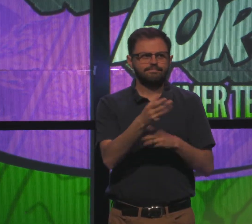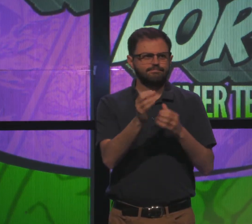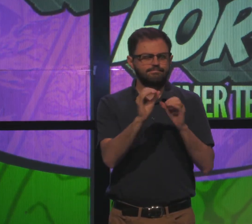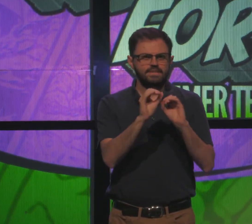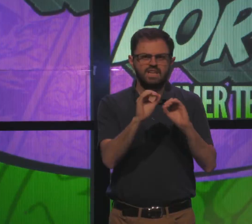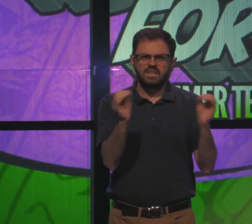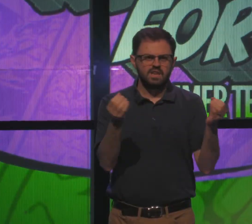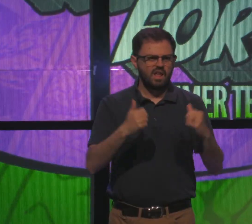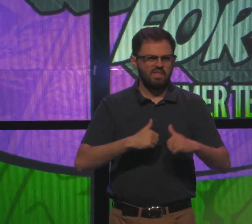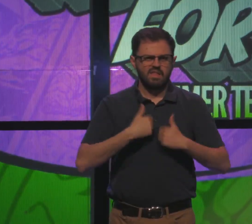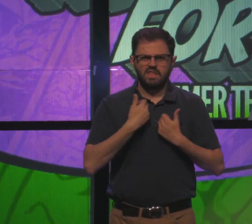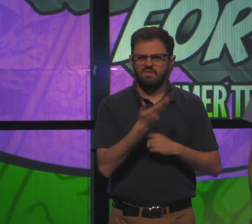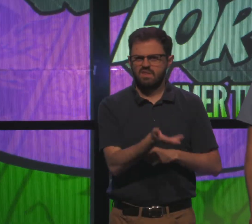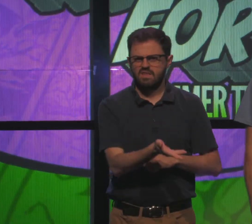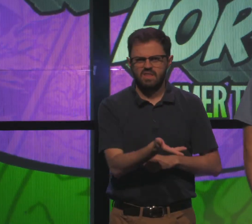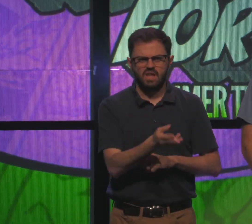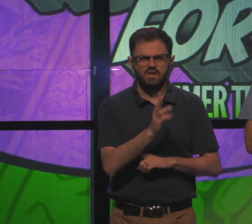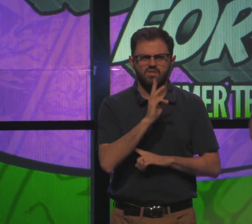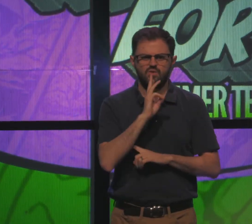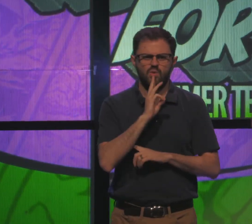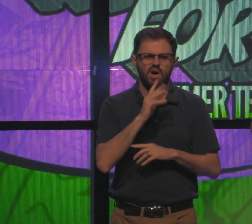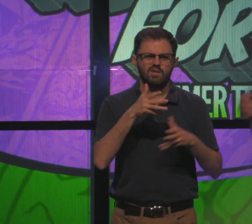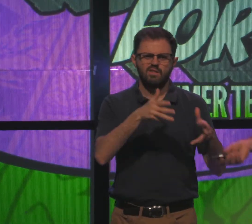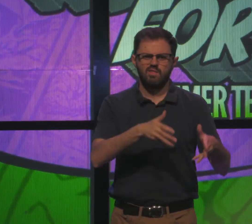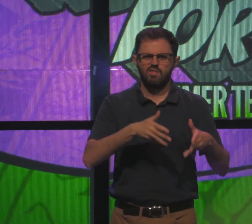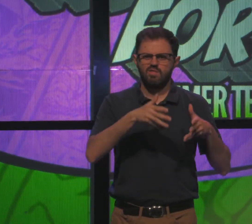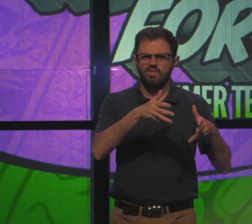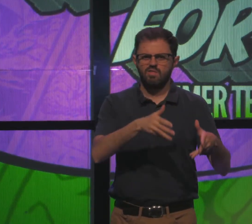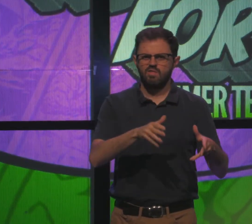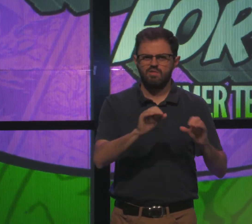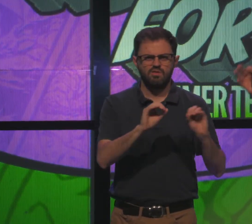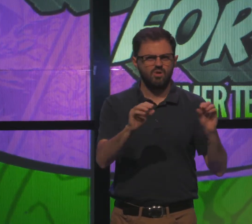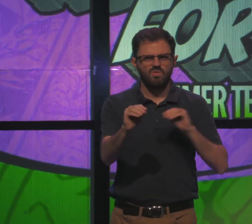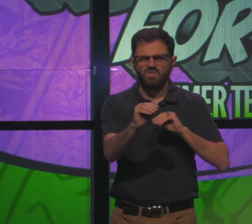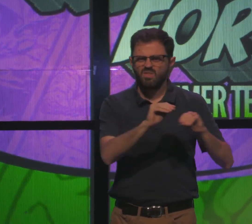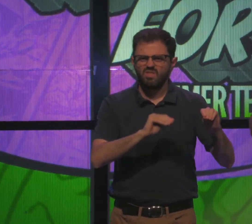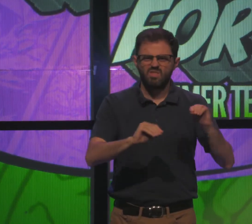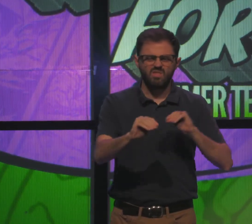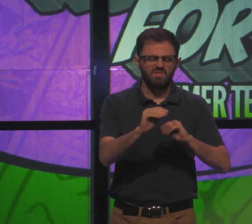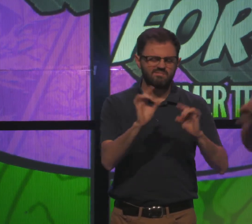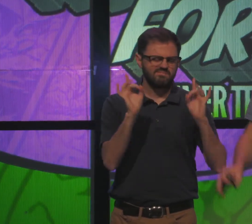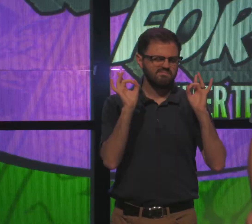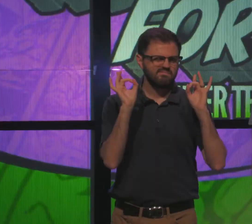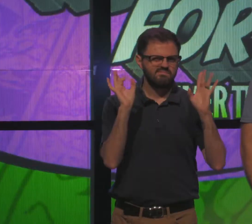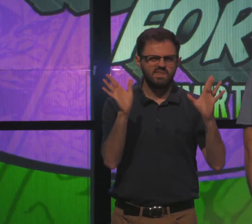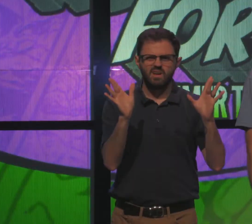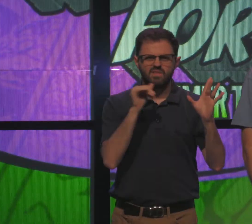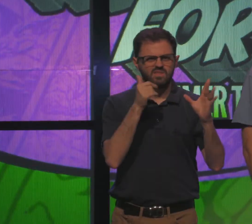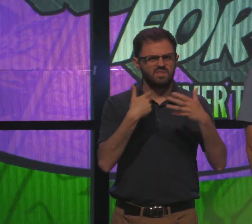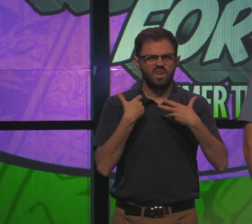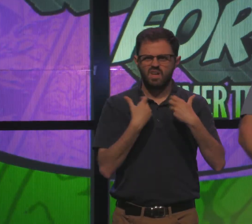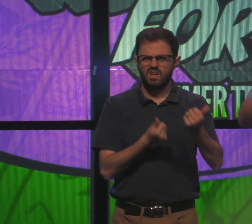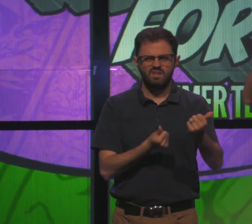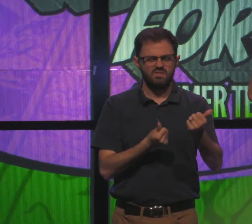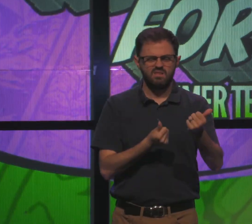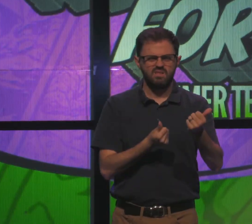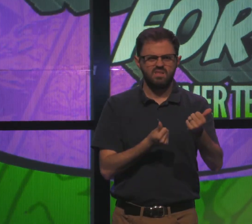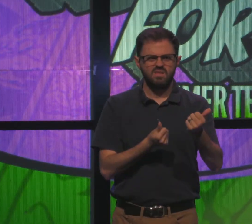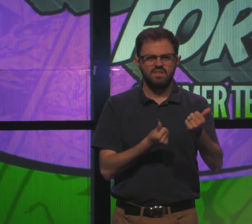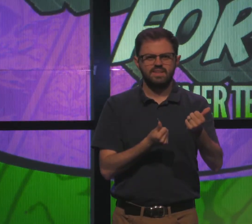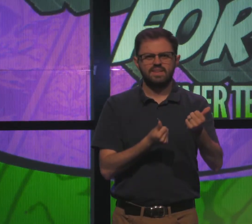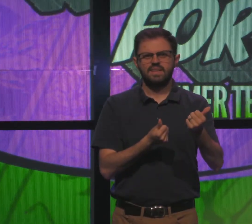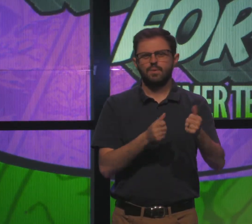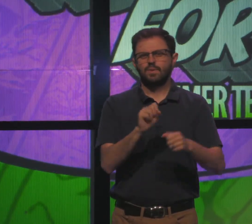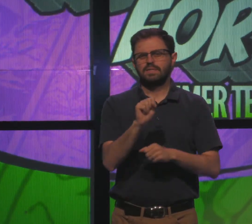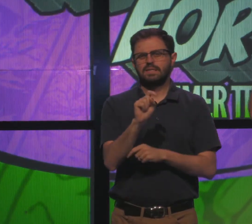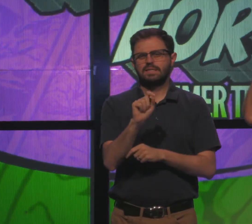living in that. The water didn't move. It was awful. Like unsustainable, healthy ecosystem, right? It was